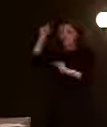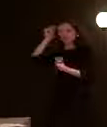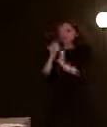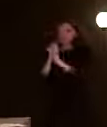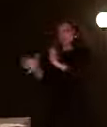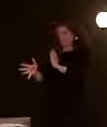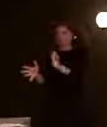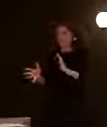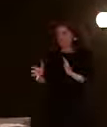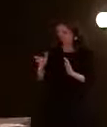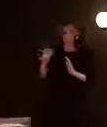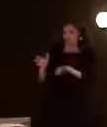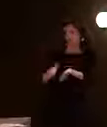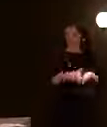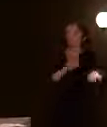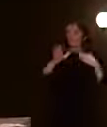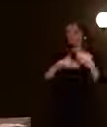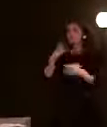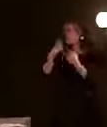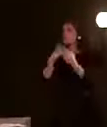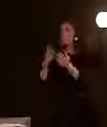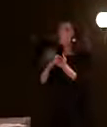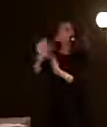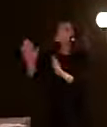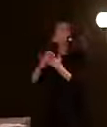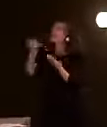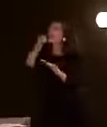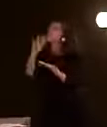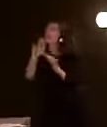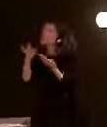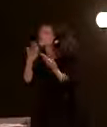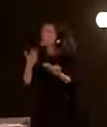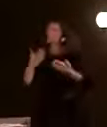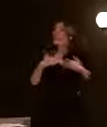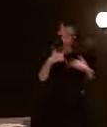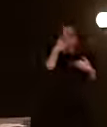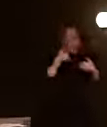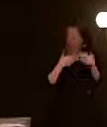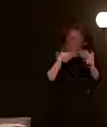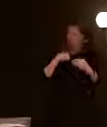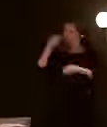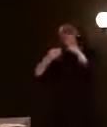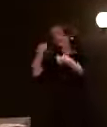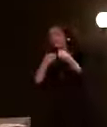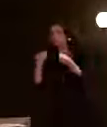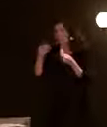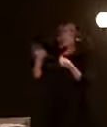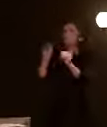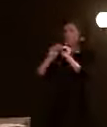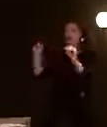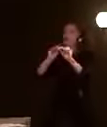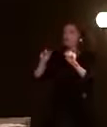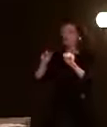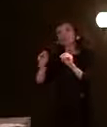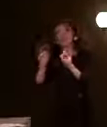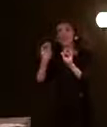You're modeling their reading behavior. How do we talk about books? How do we give reasons for something we like or we don't like? And